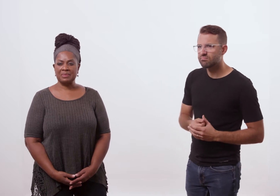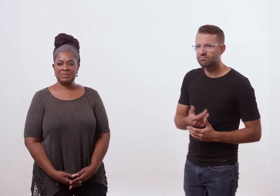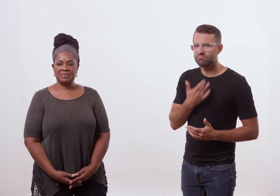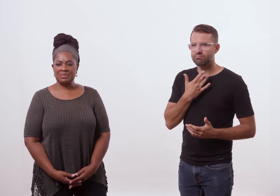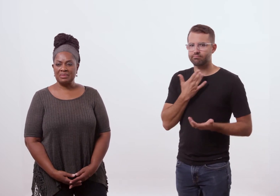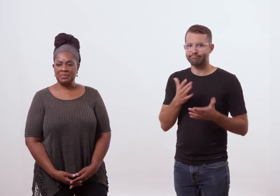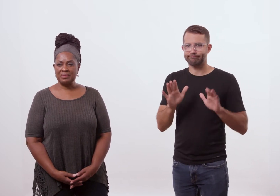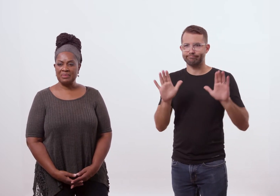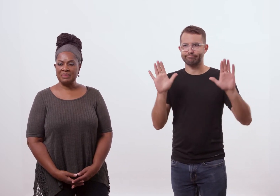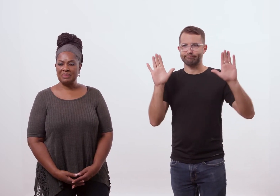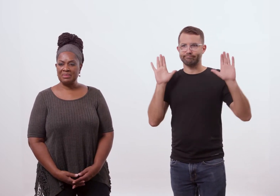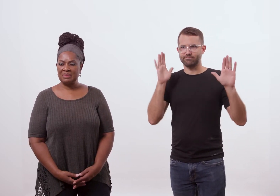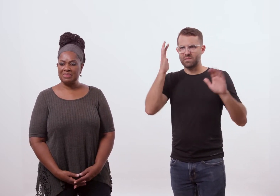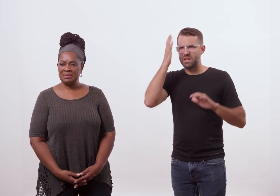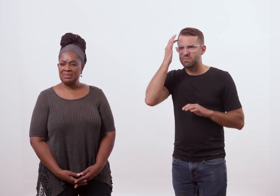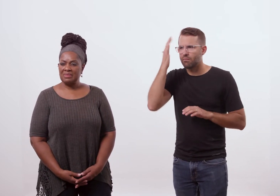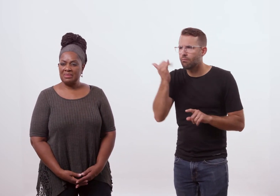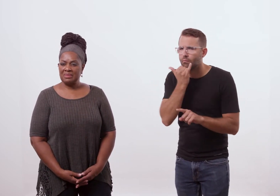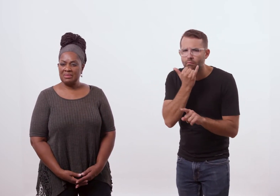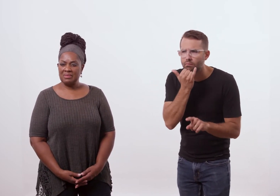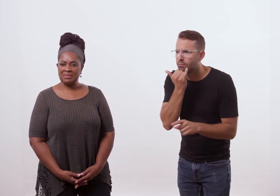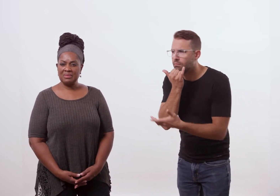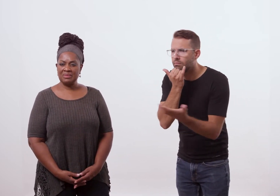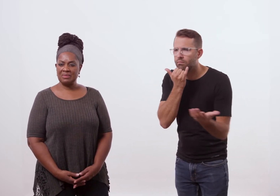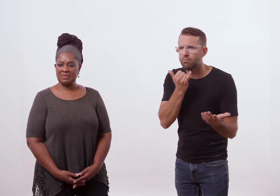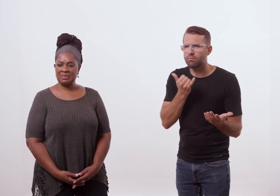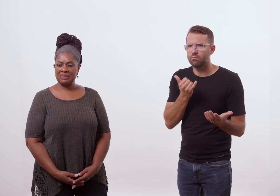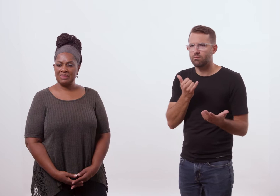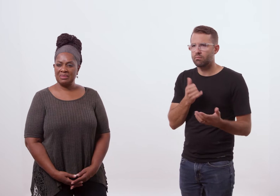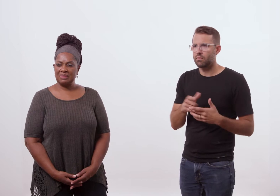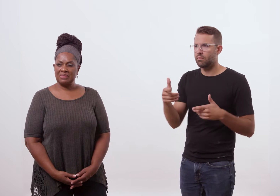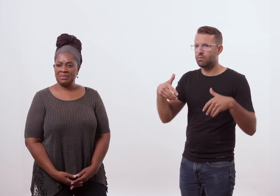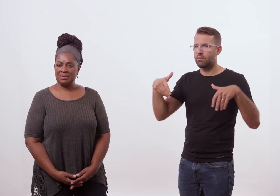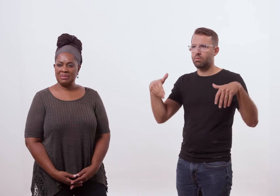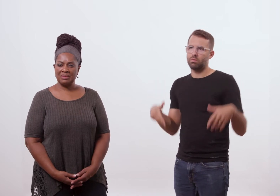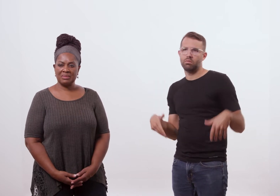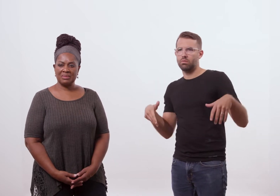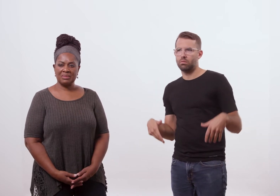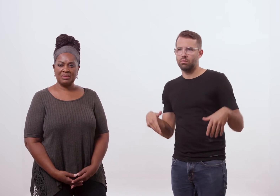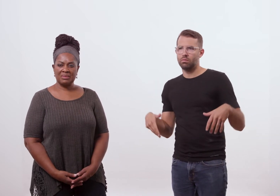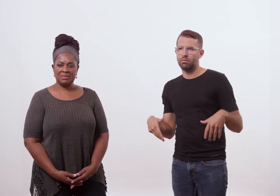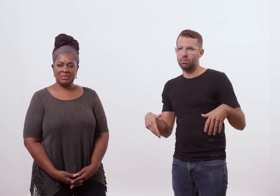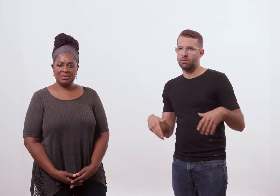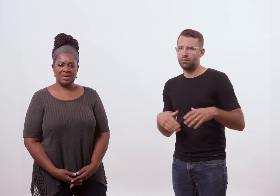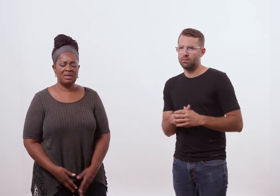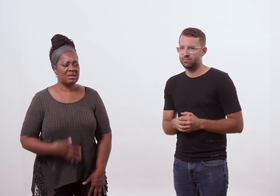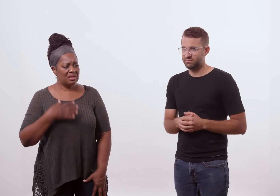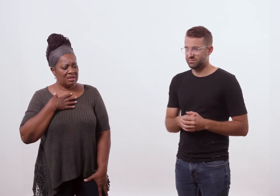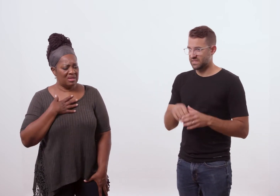Pike, what's the matter? Pike! He's entranced, Pike. This one can do more than send. Pin him